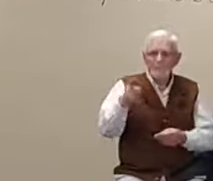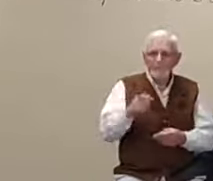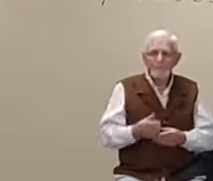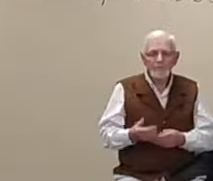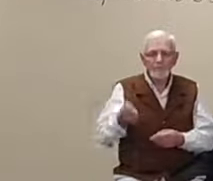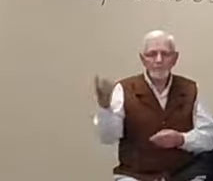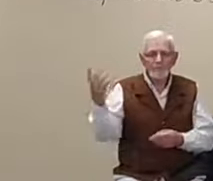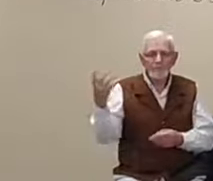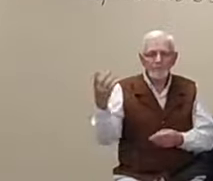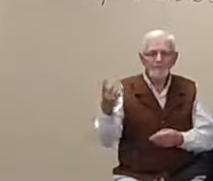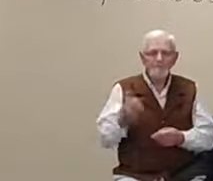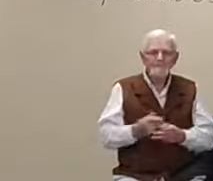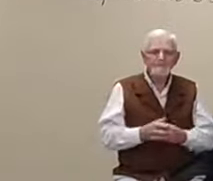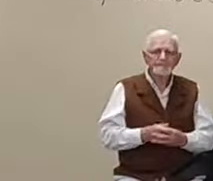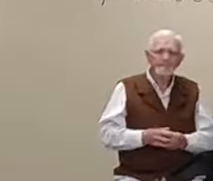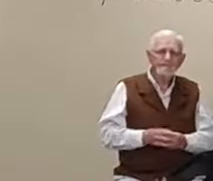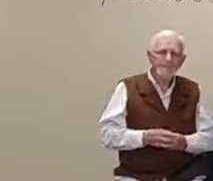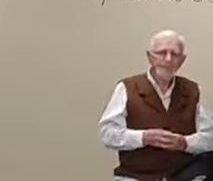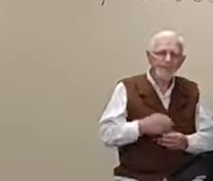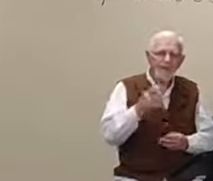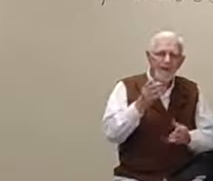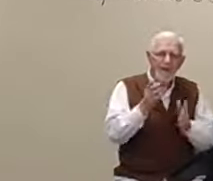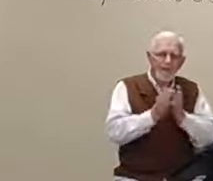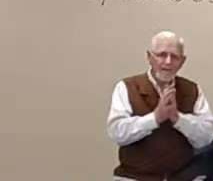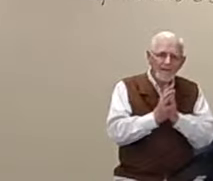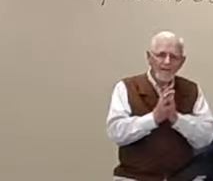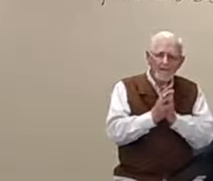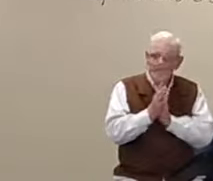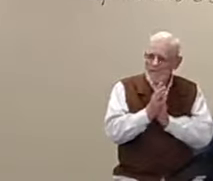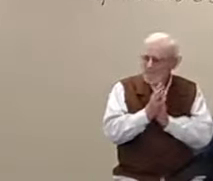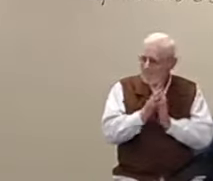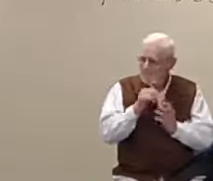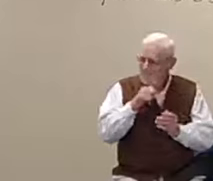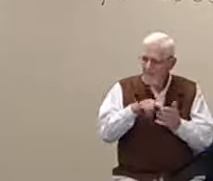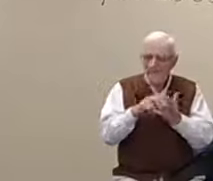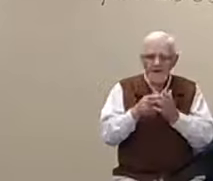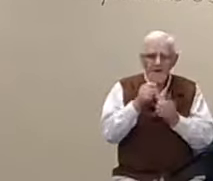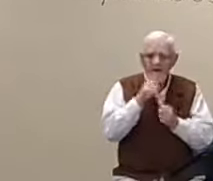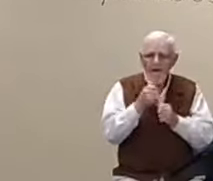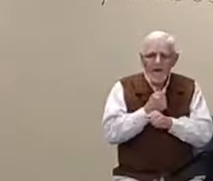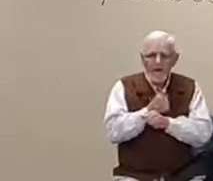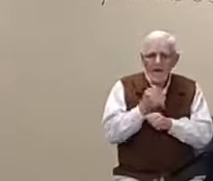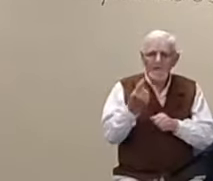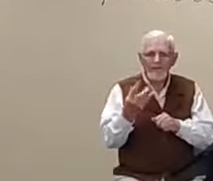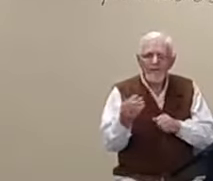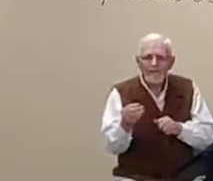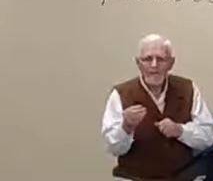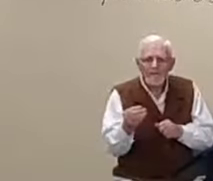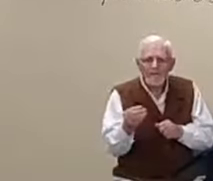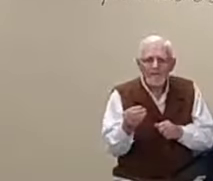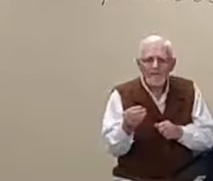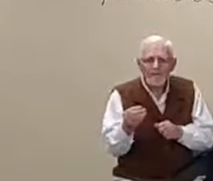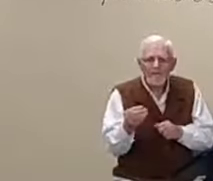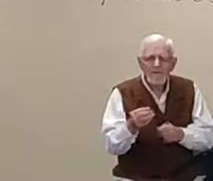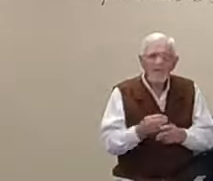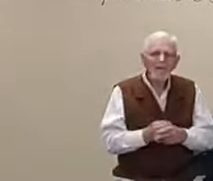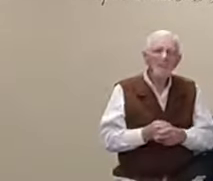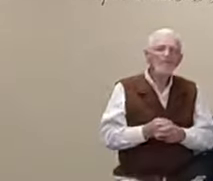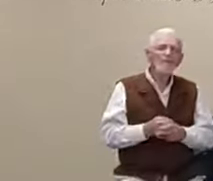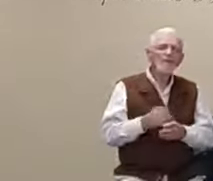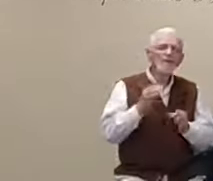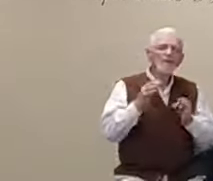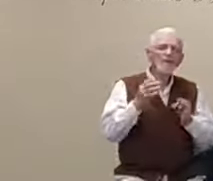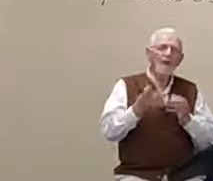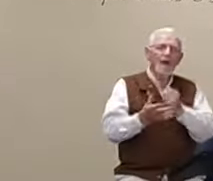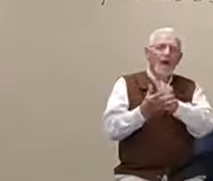guess who loses? Amen. Amen. And that doesn't mean that you don't love them. Yeah. Actually, you're helping